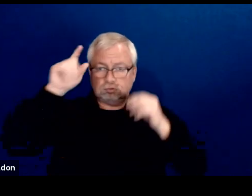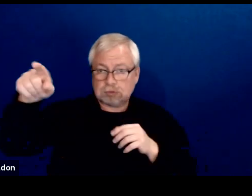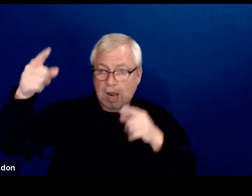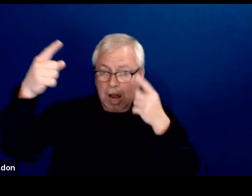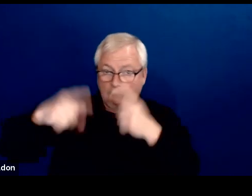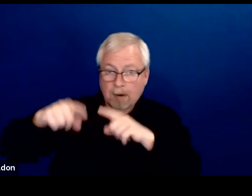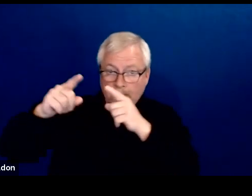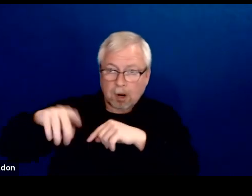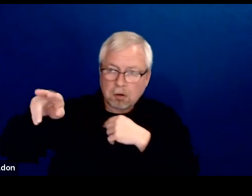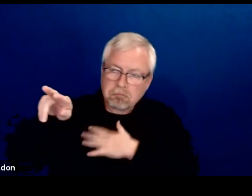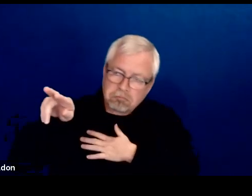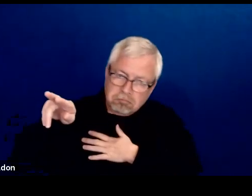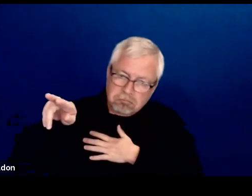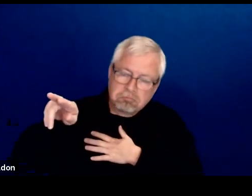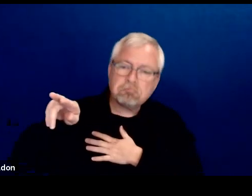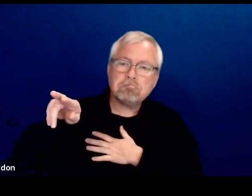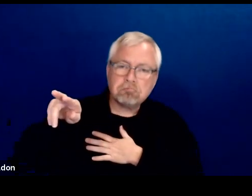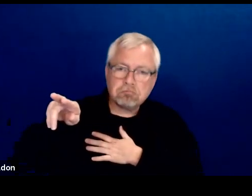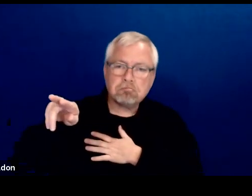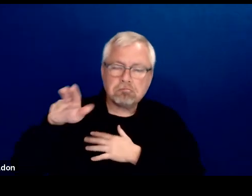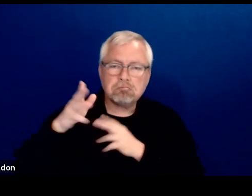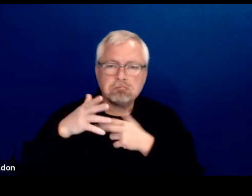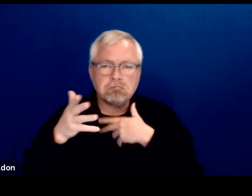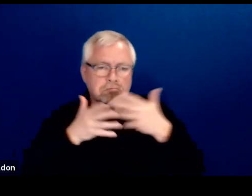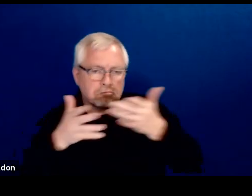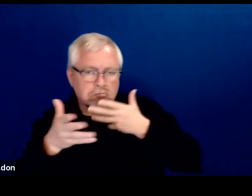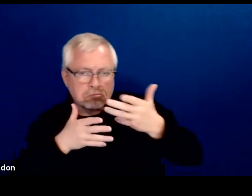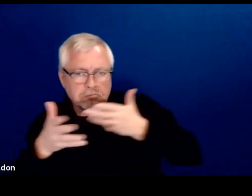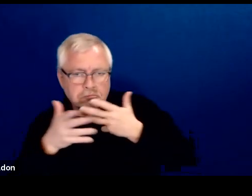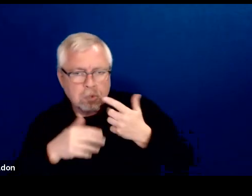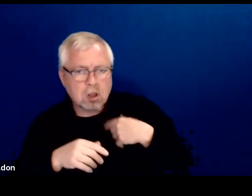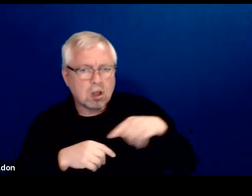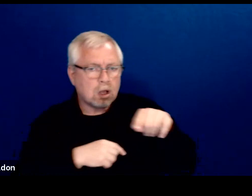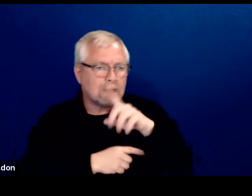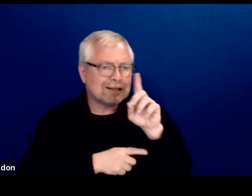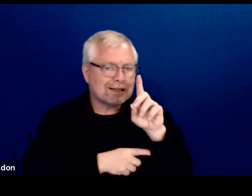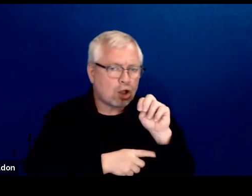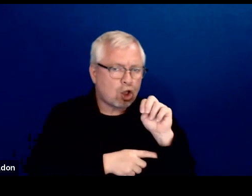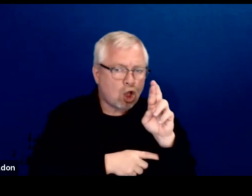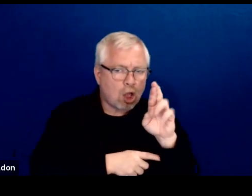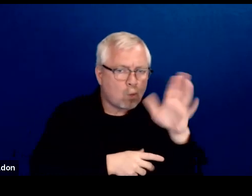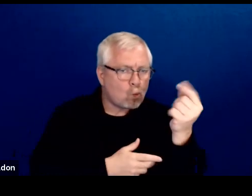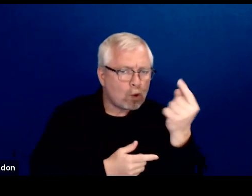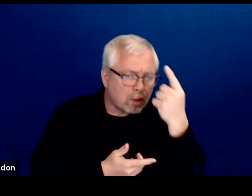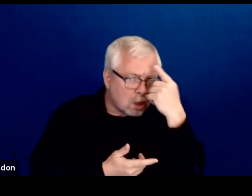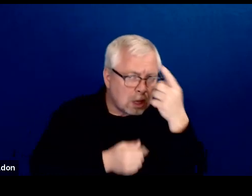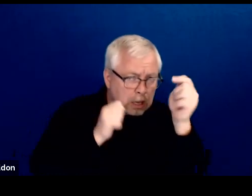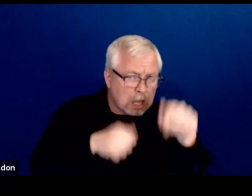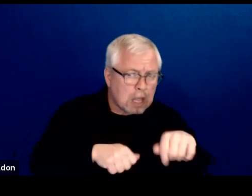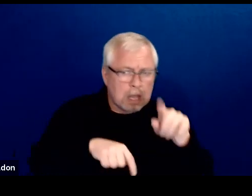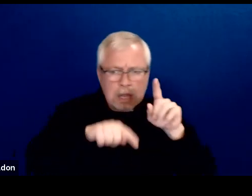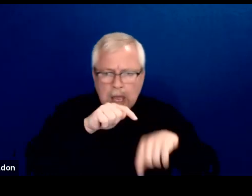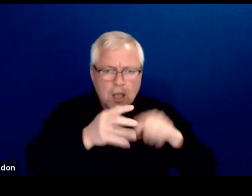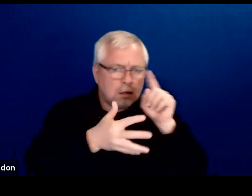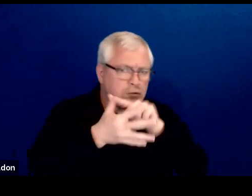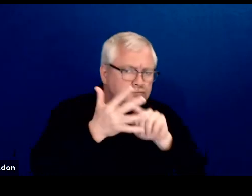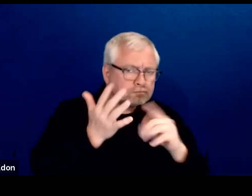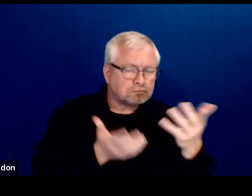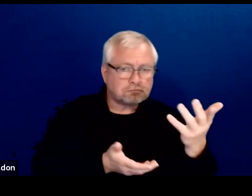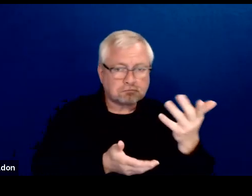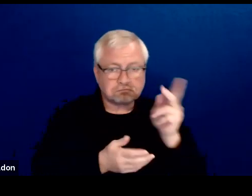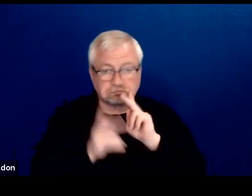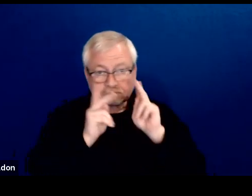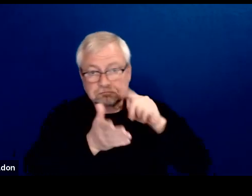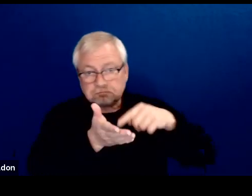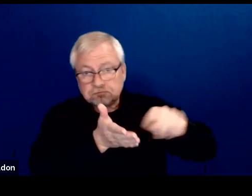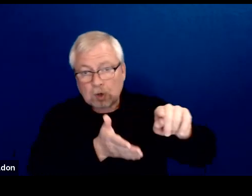keep working with us on this. I'm listening to DNR on what they can say works. We're allowing people to pay, by Dropbox and not put